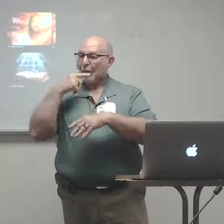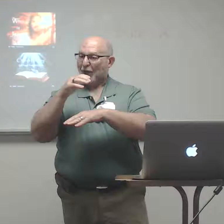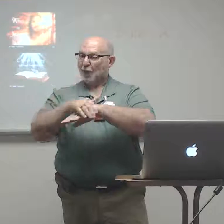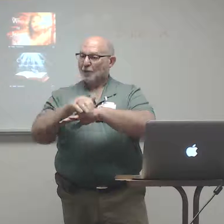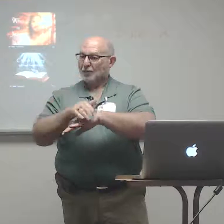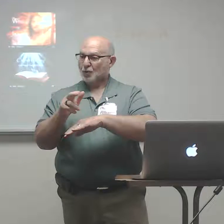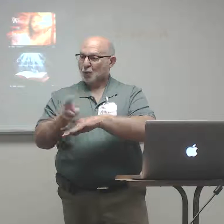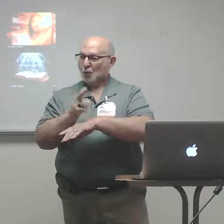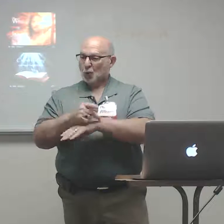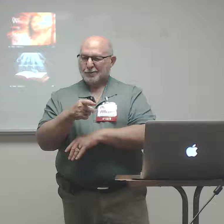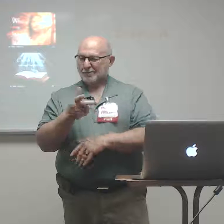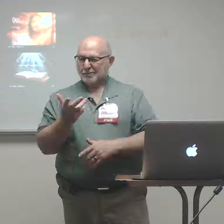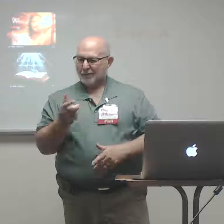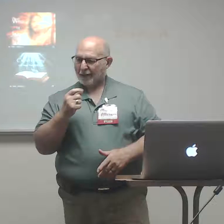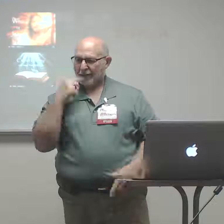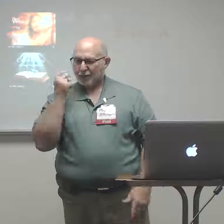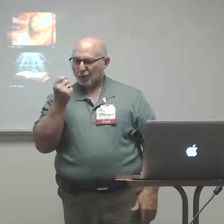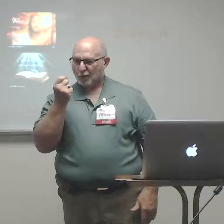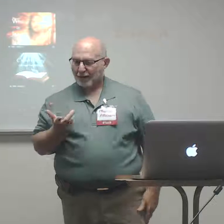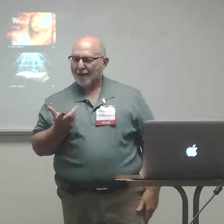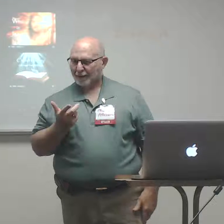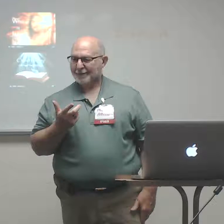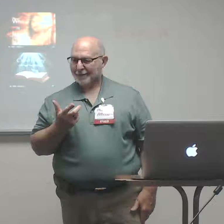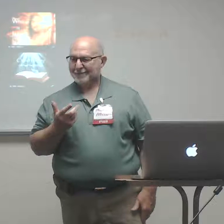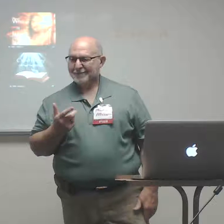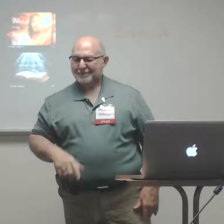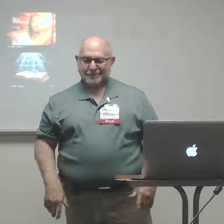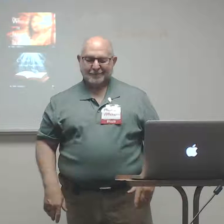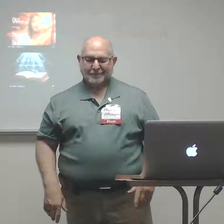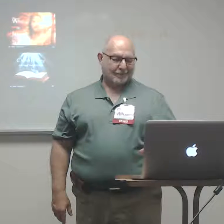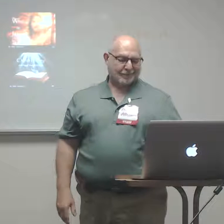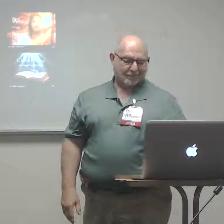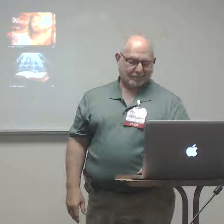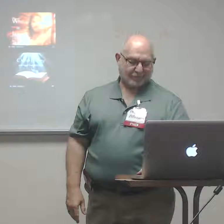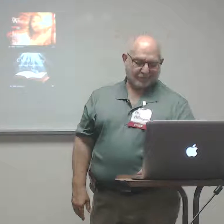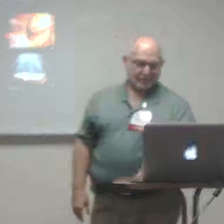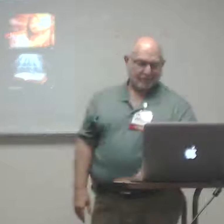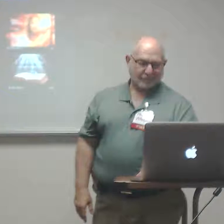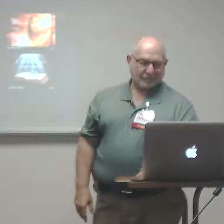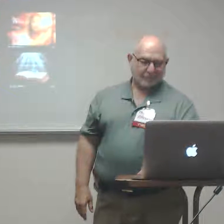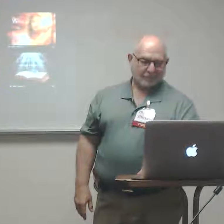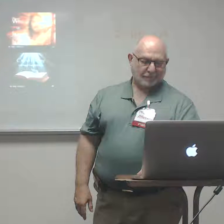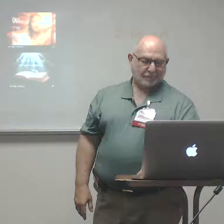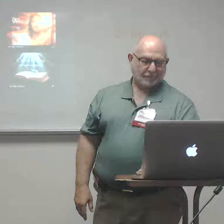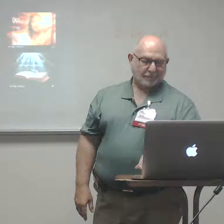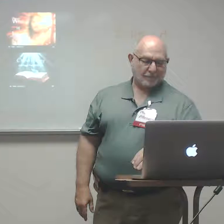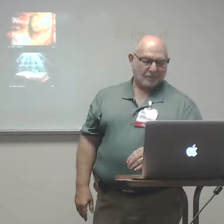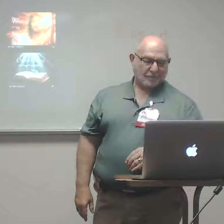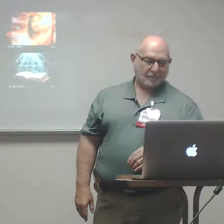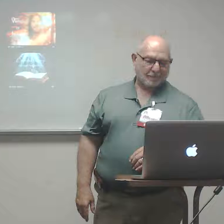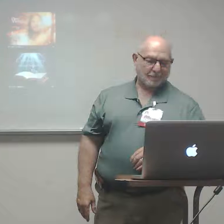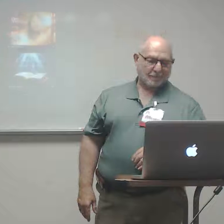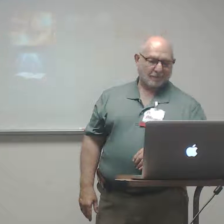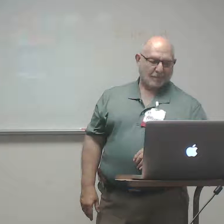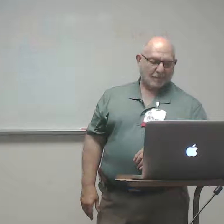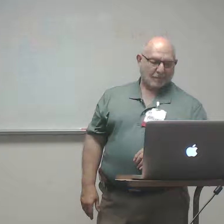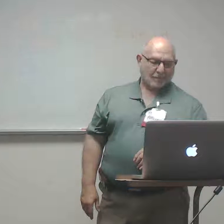it clear, but a lot of times, you know, hearing people, they speak in English in a way that we just don't quite understand the same.